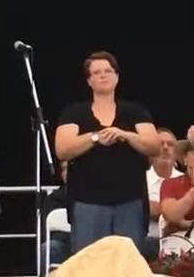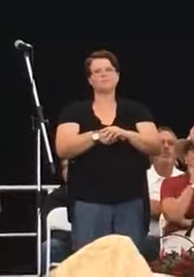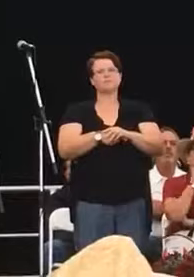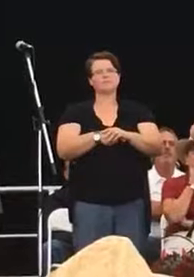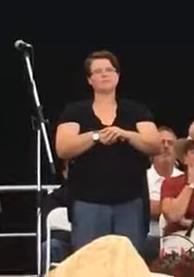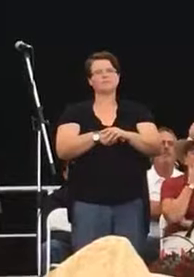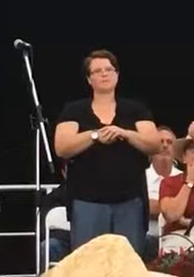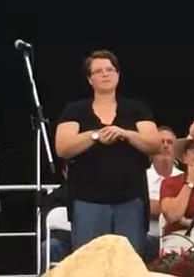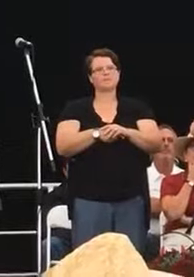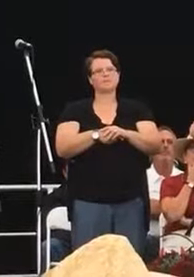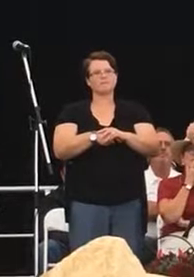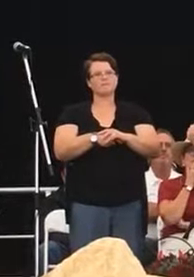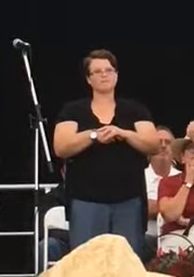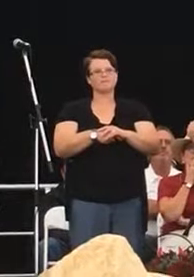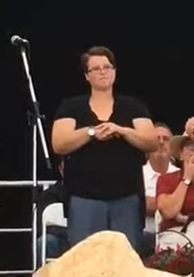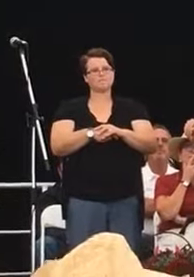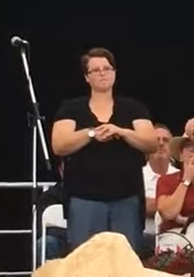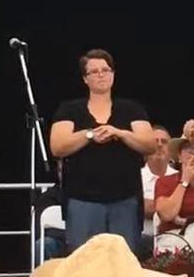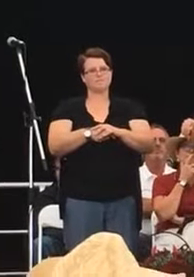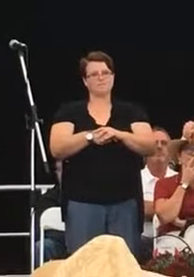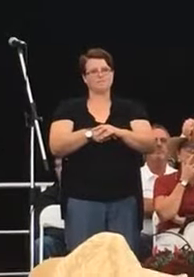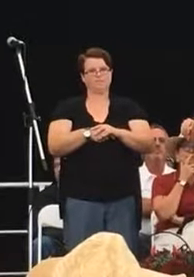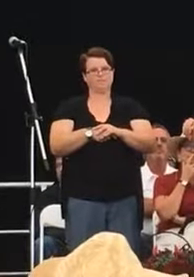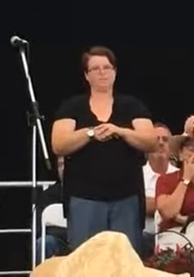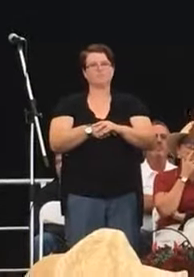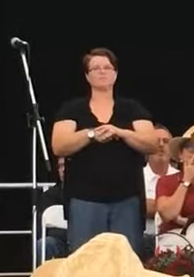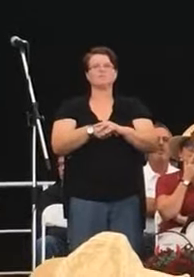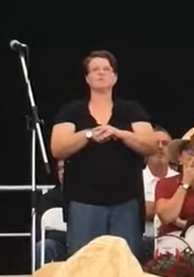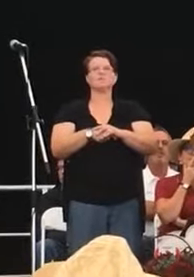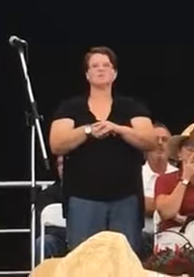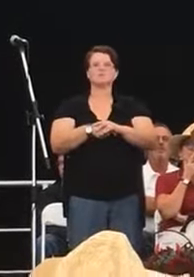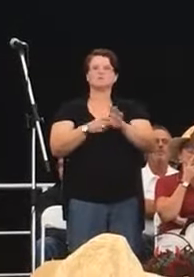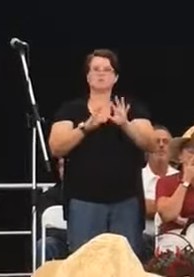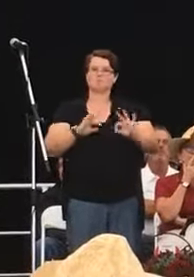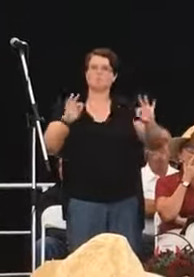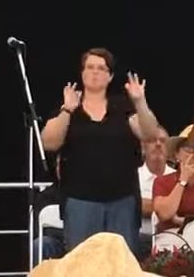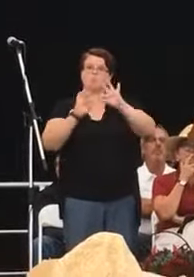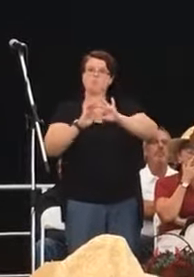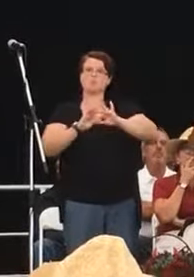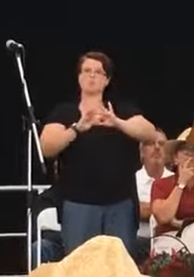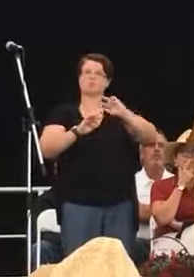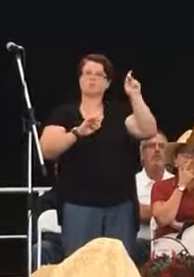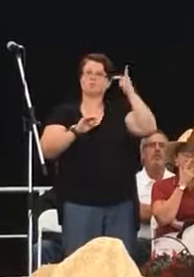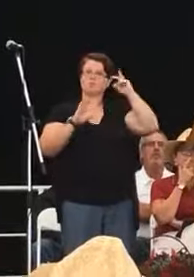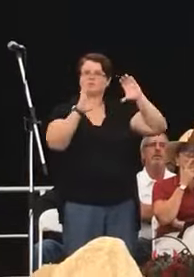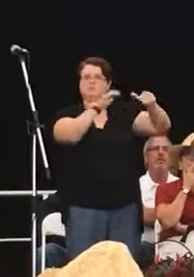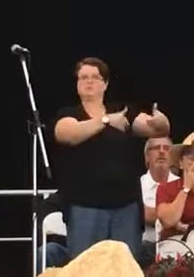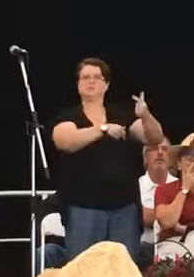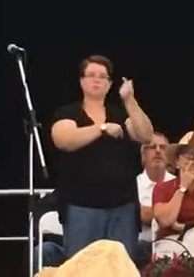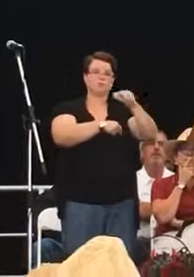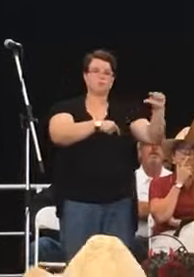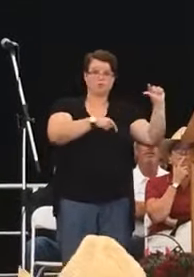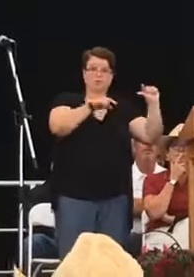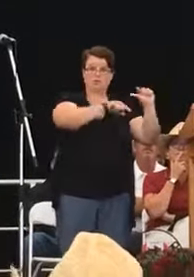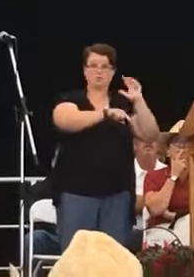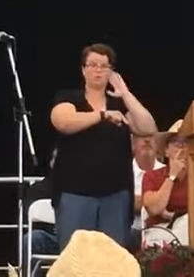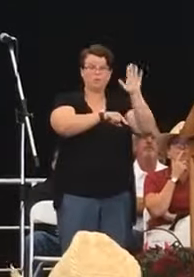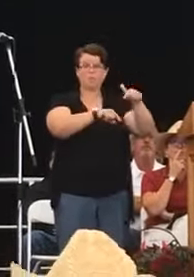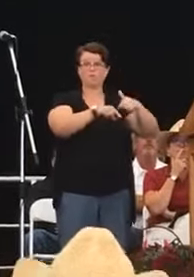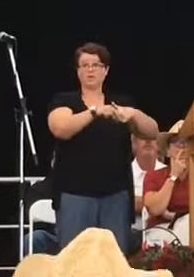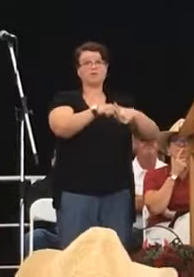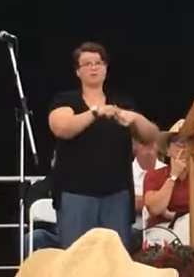So I just want to make a commitment from the Green Party that we will work with you, and quite frankly, we will work with